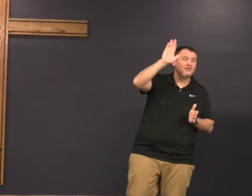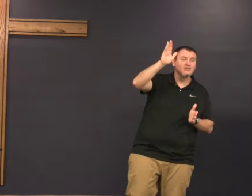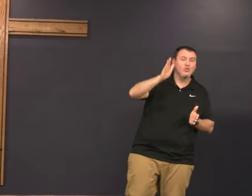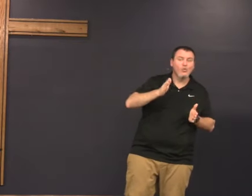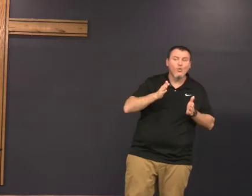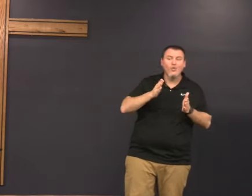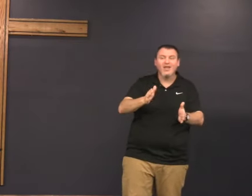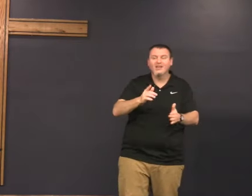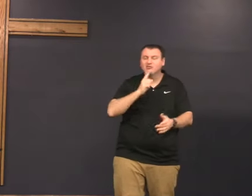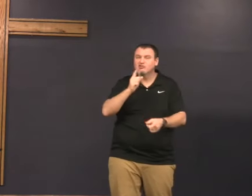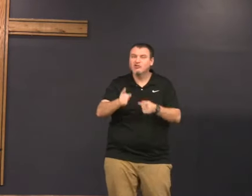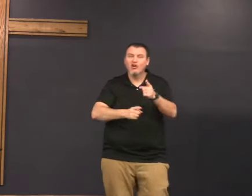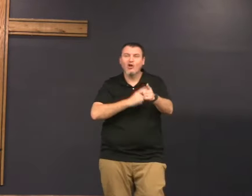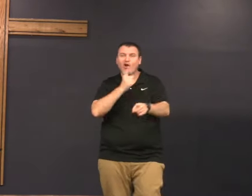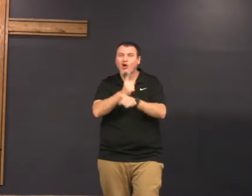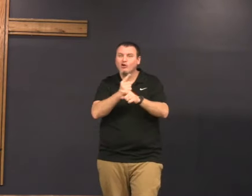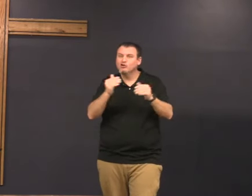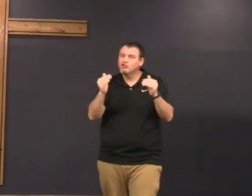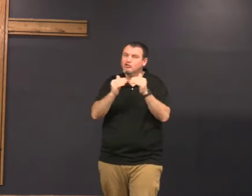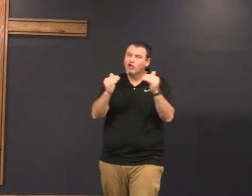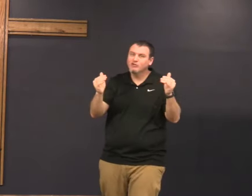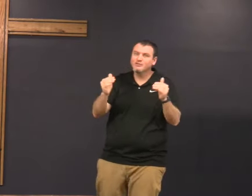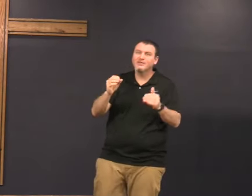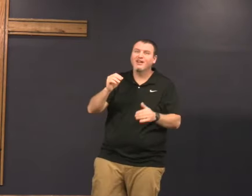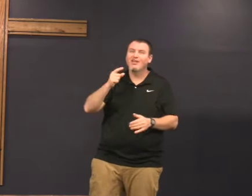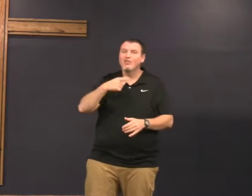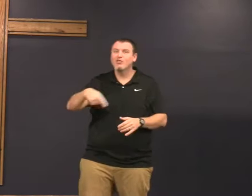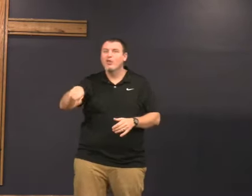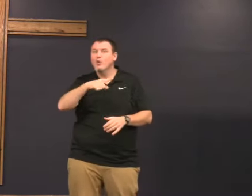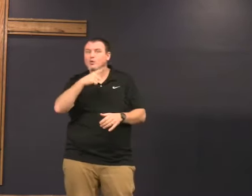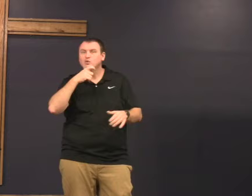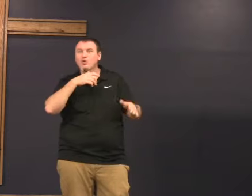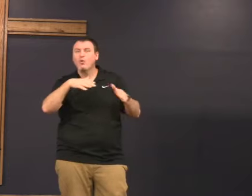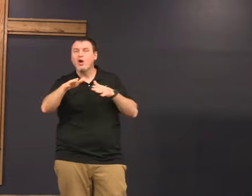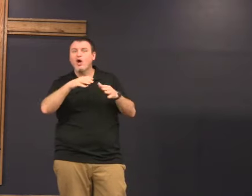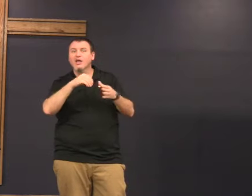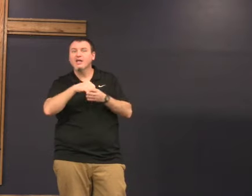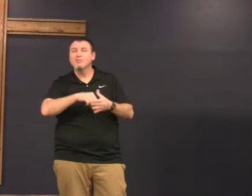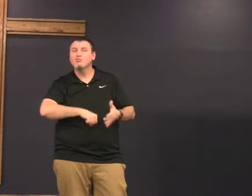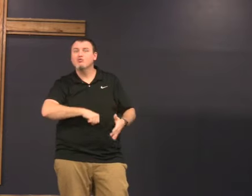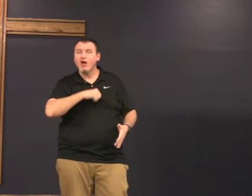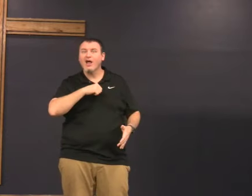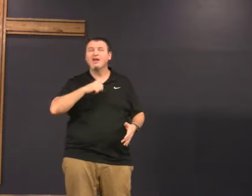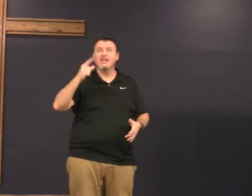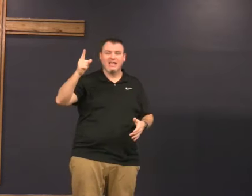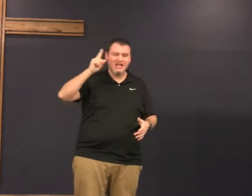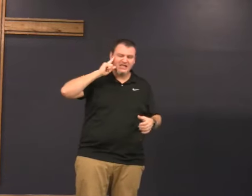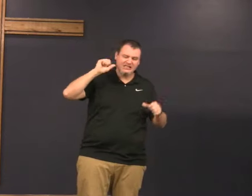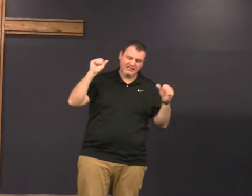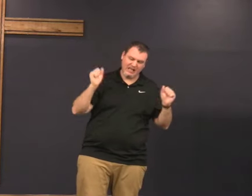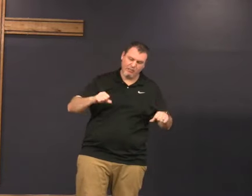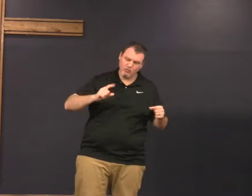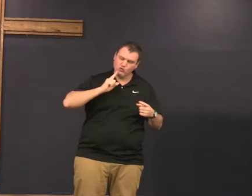whose works are true, and his ways judgment, and those that walk in pride he is able to abase.